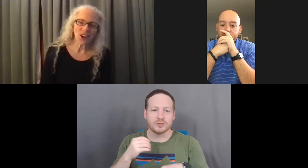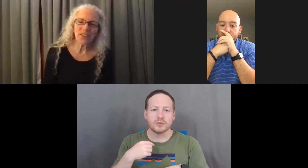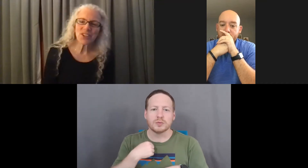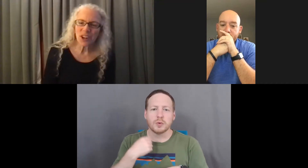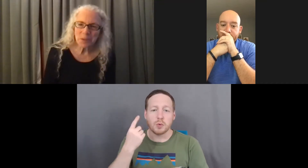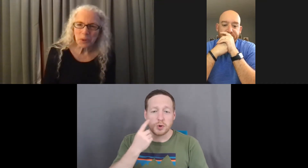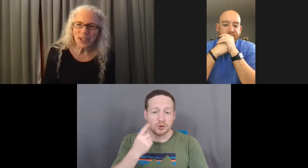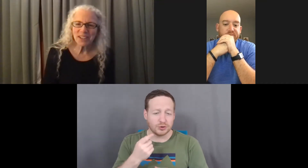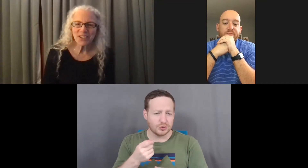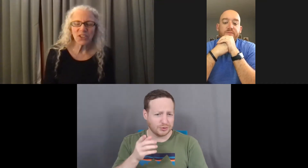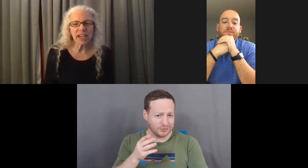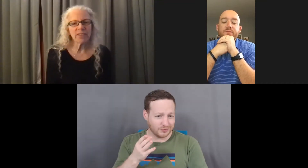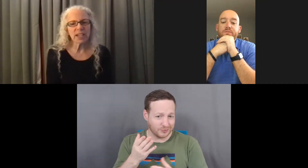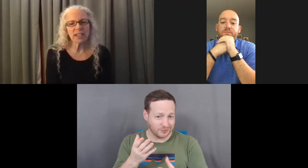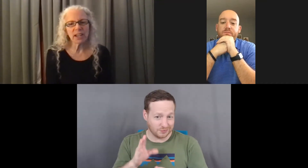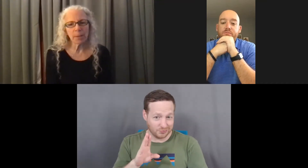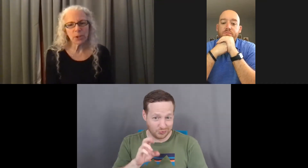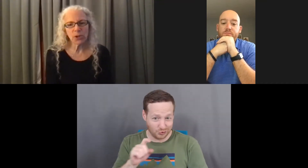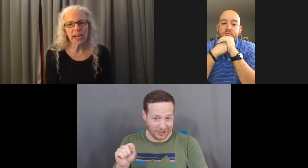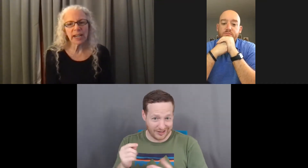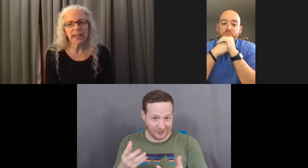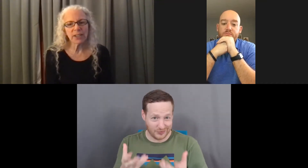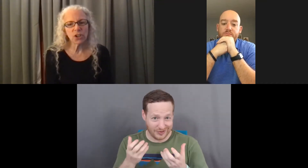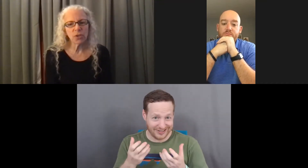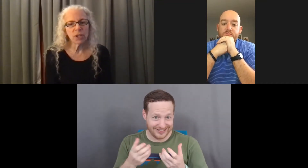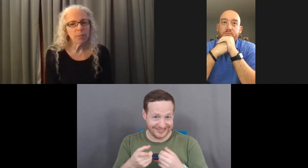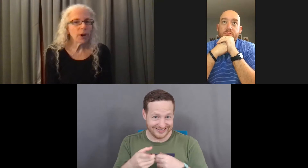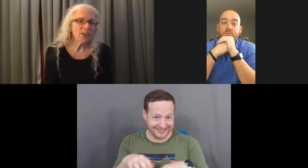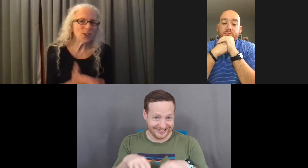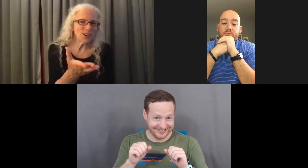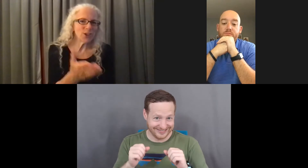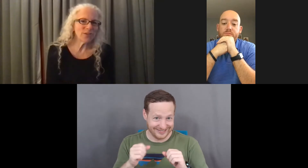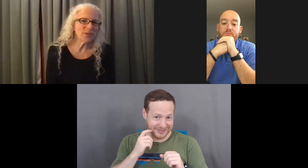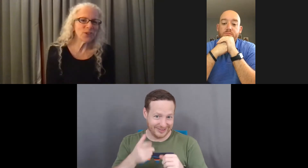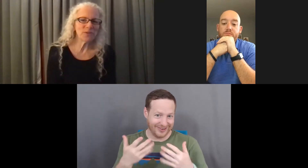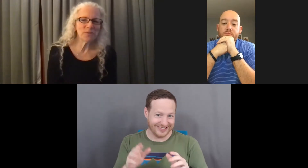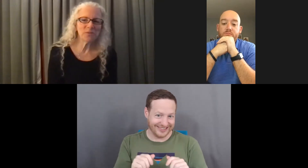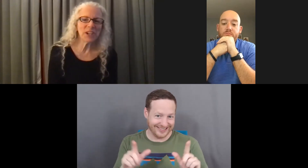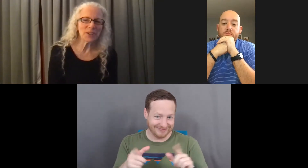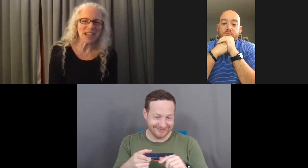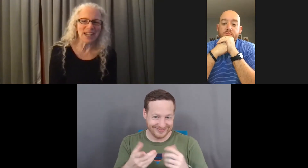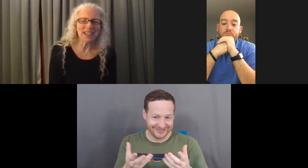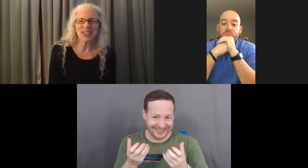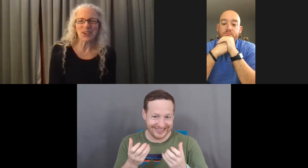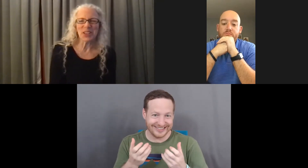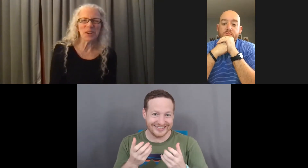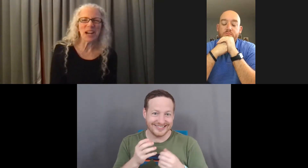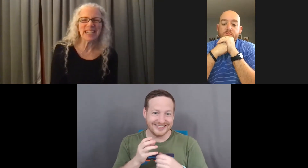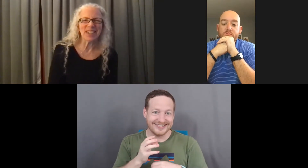of us are on the board, so that gives us an opportunity. And I'd like to know, Brett, your video is on. So I thought I'd take